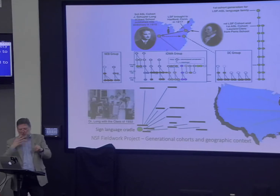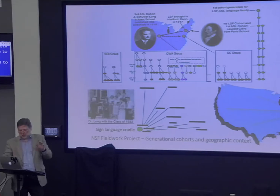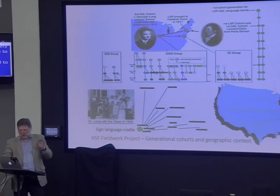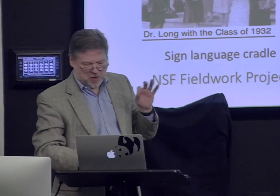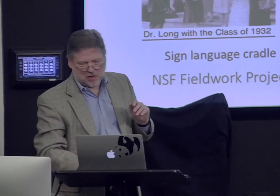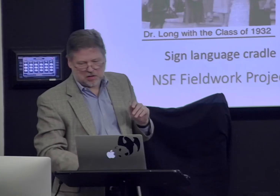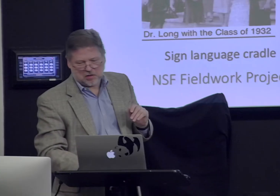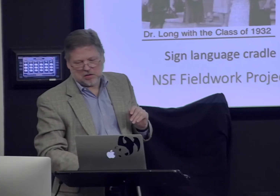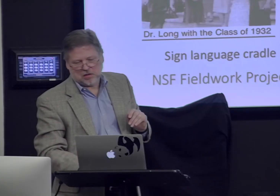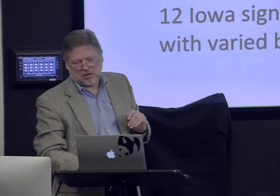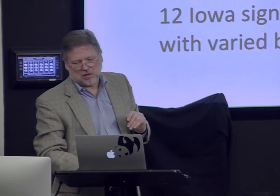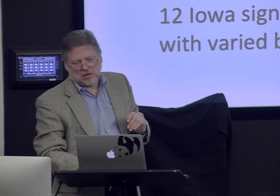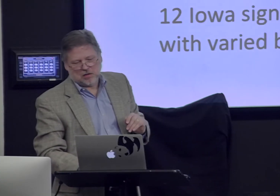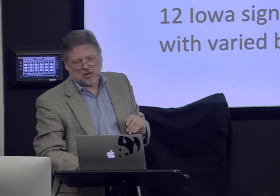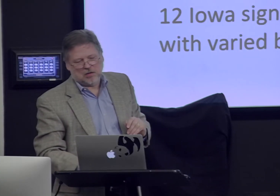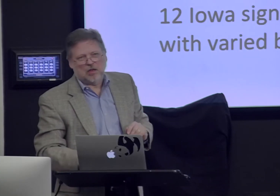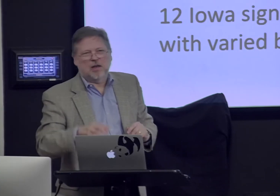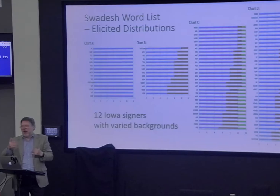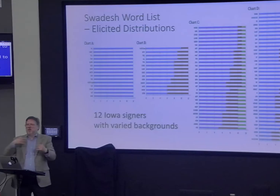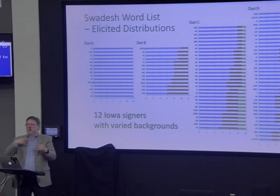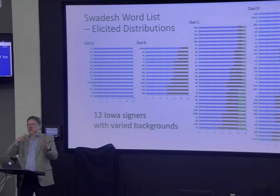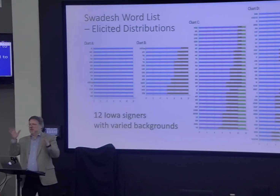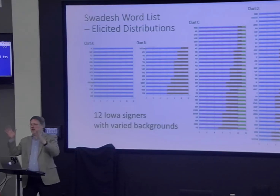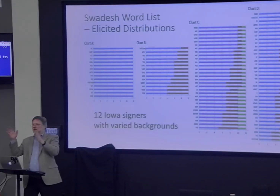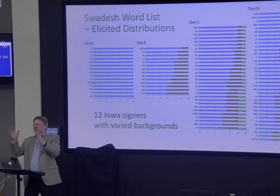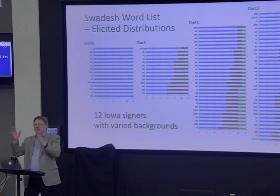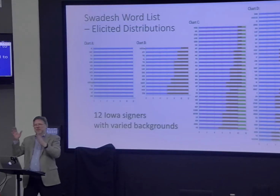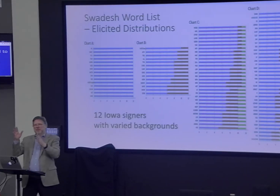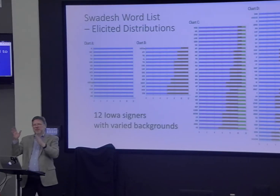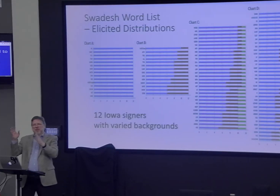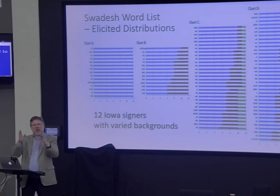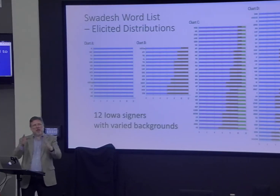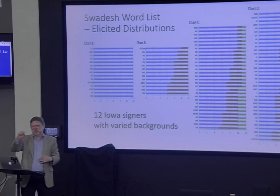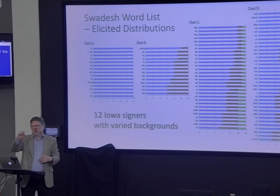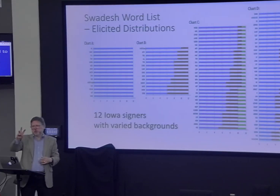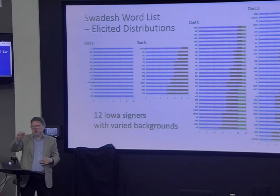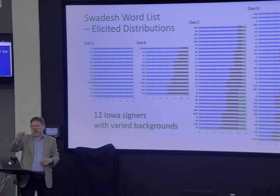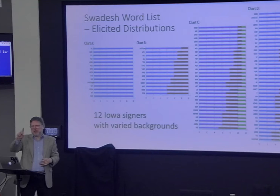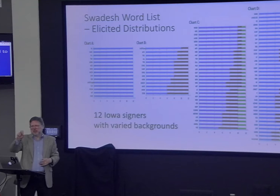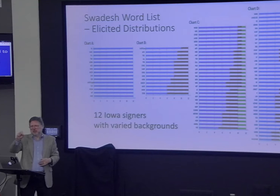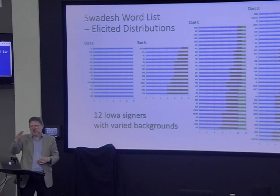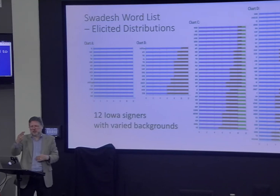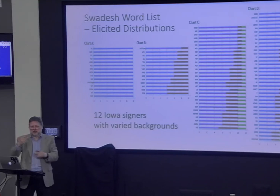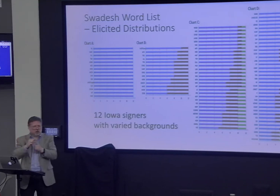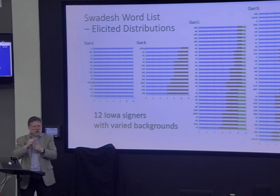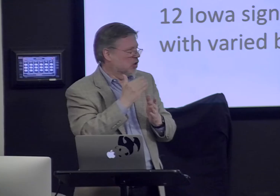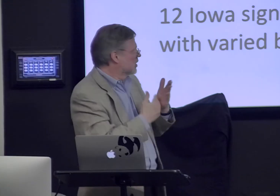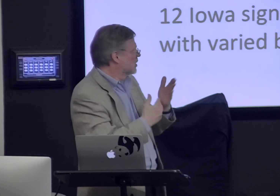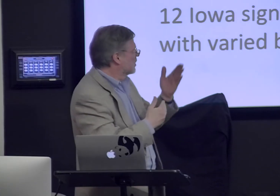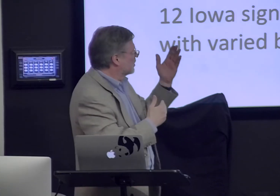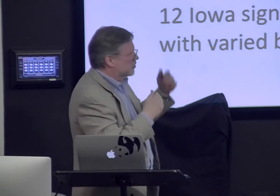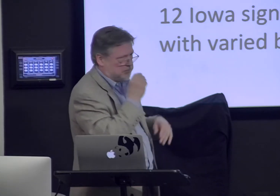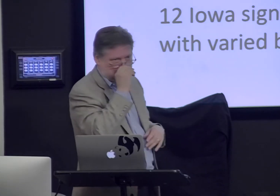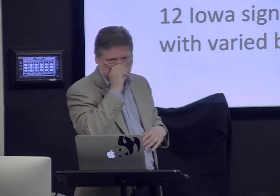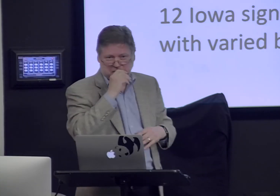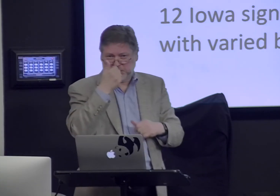back to Iowa, then it means that just that form ends up being used, even by the younger cohort there. Now,